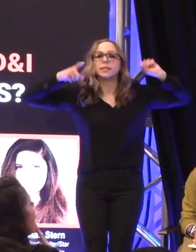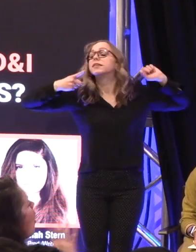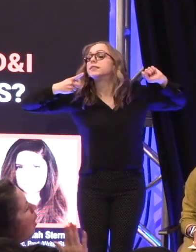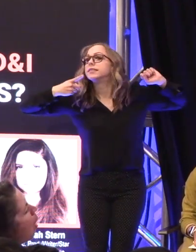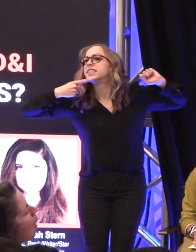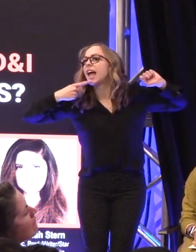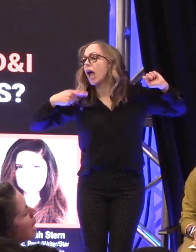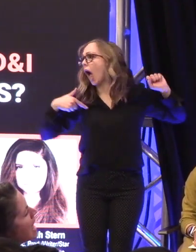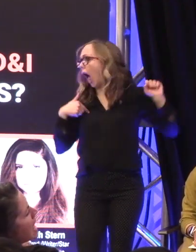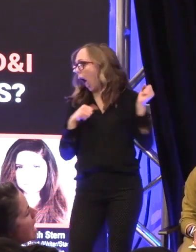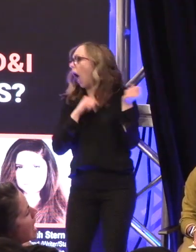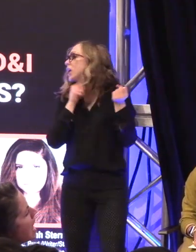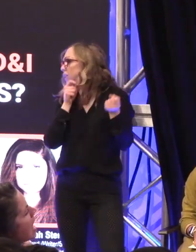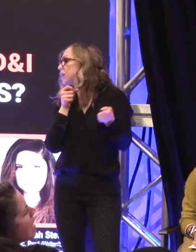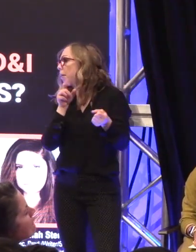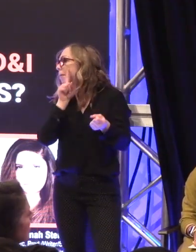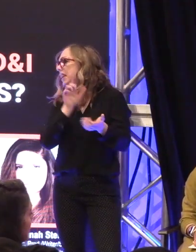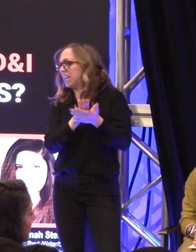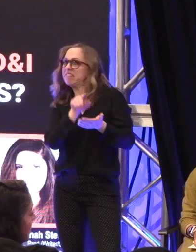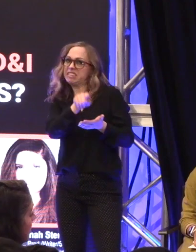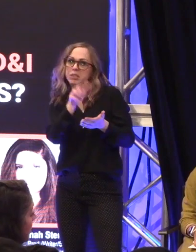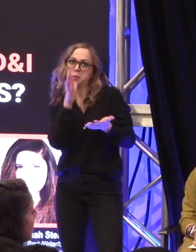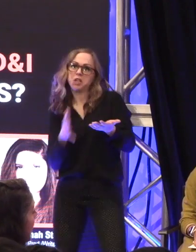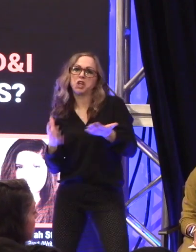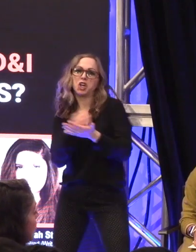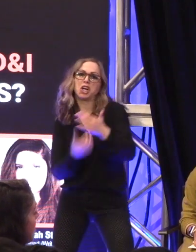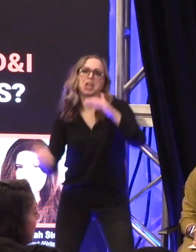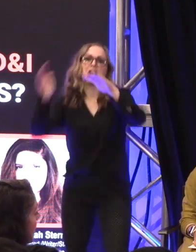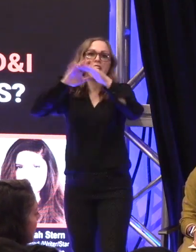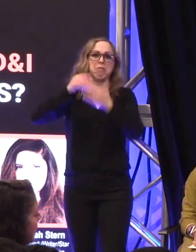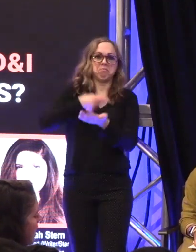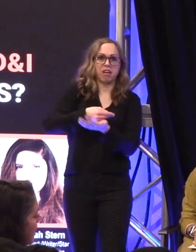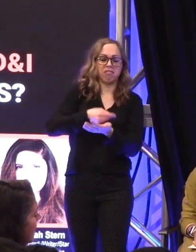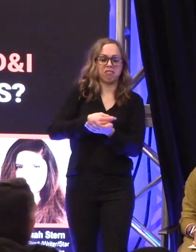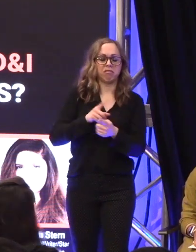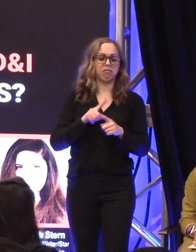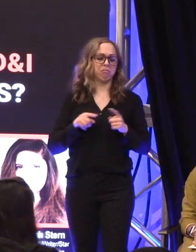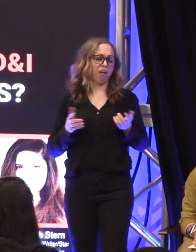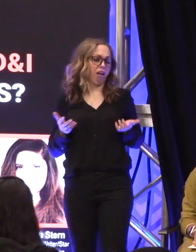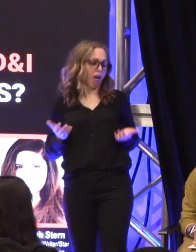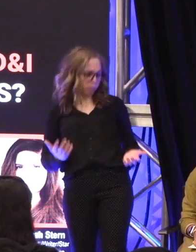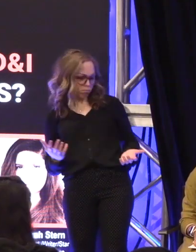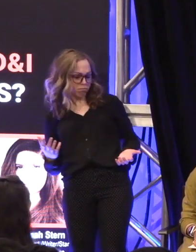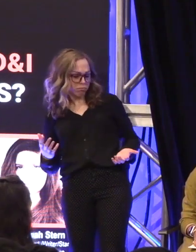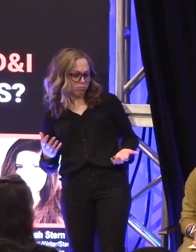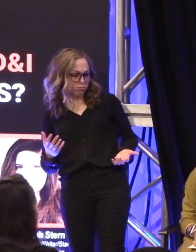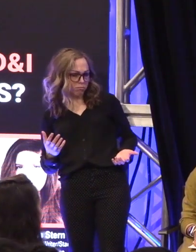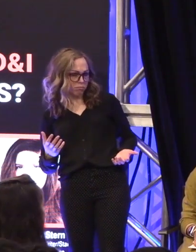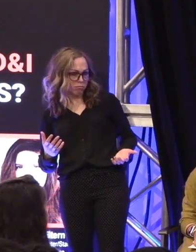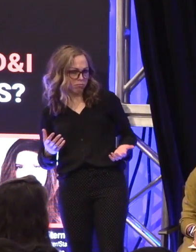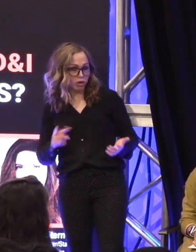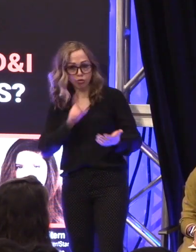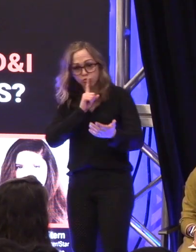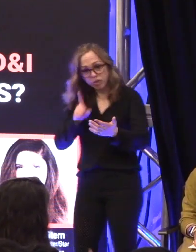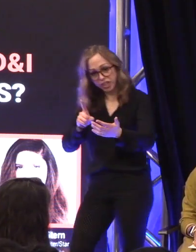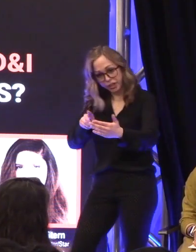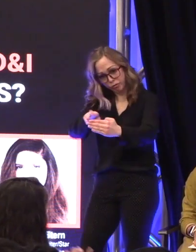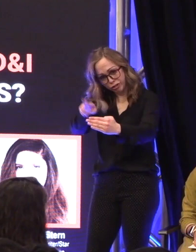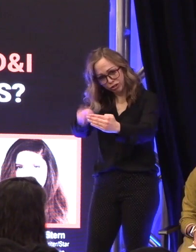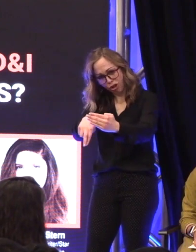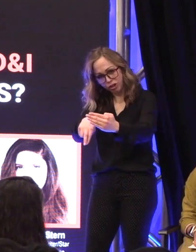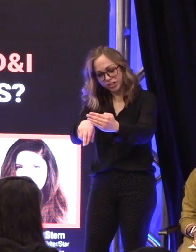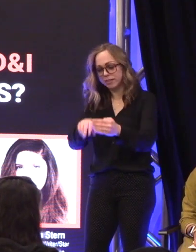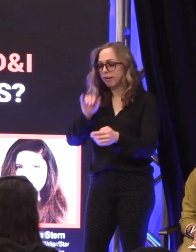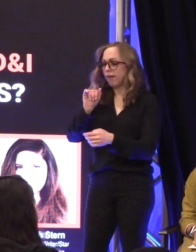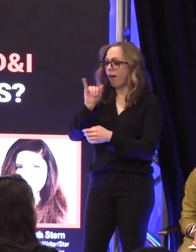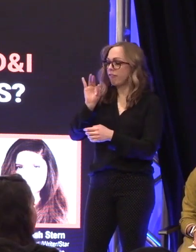we believe make us more money, and yet the solutions are affinity